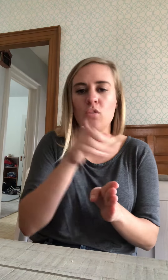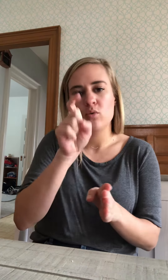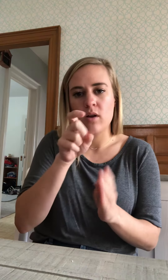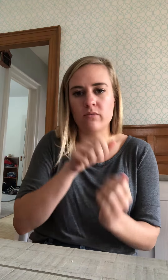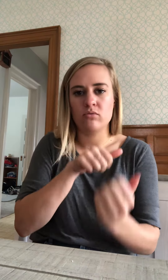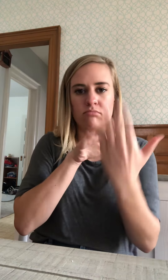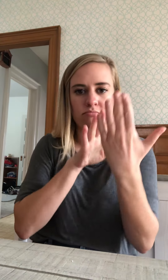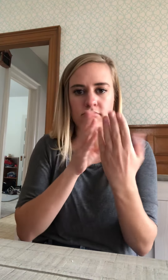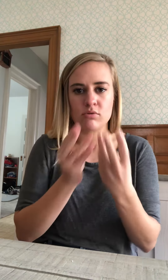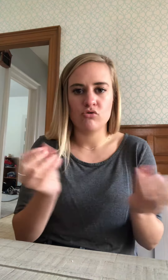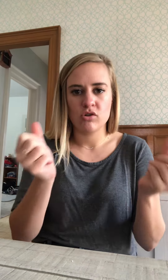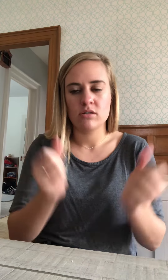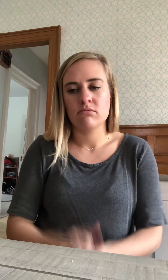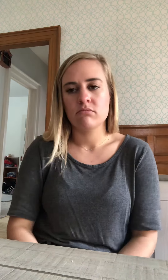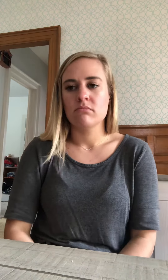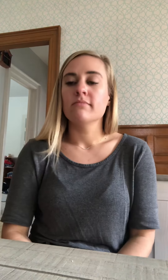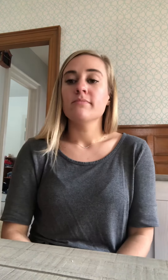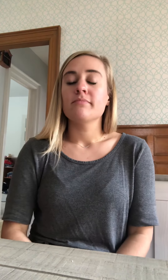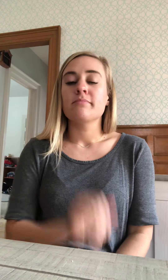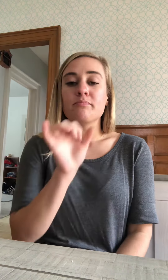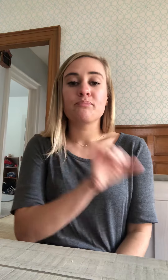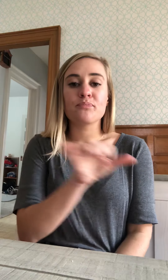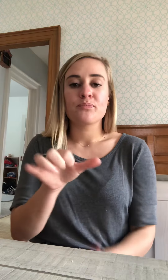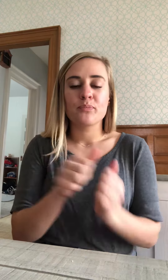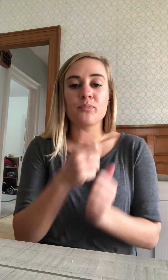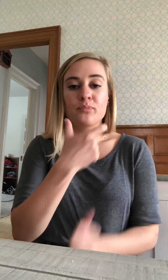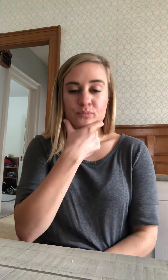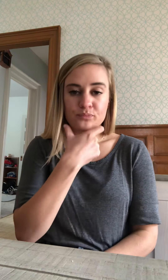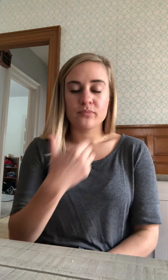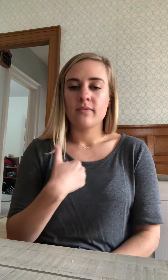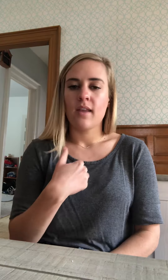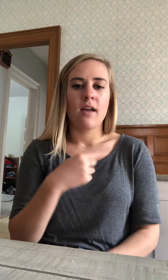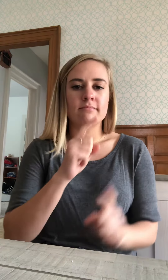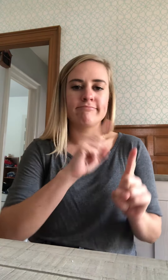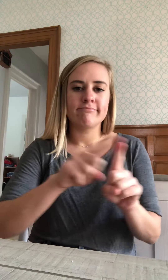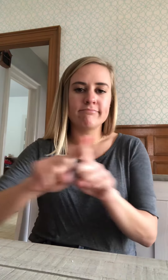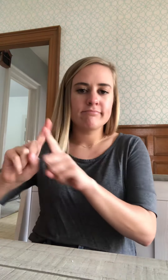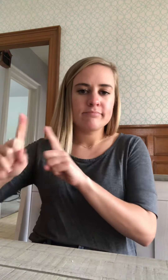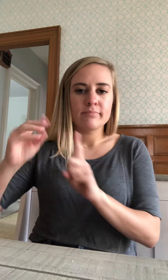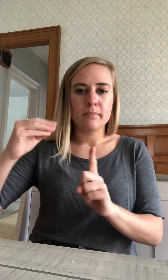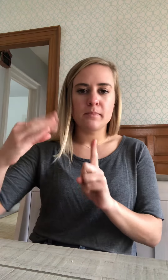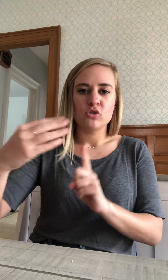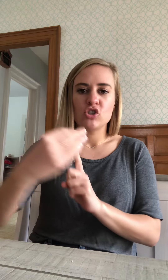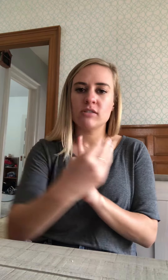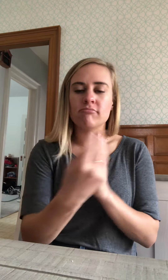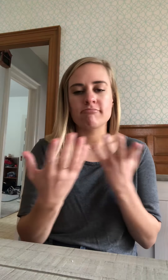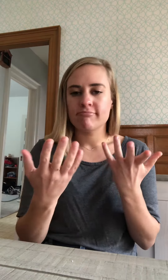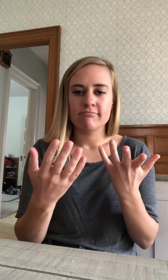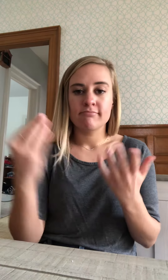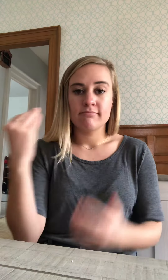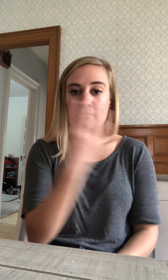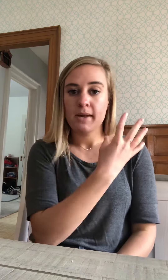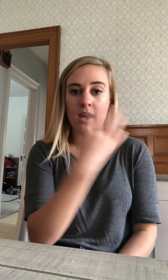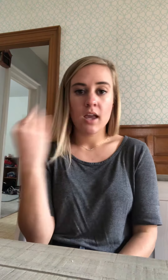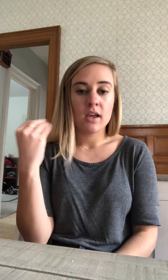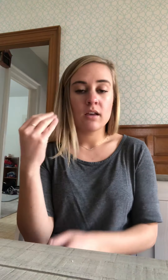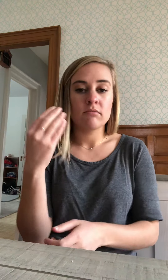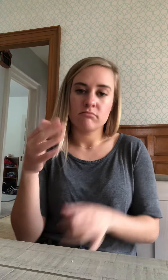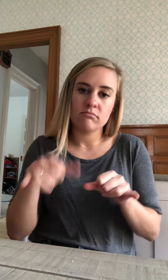So just like with the mandible, there's all kinds of imaging that can be done. Panoramic is common. Plain